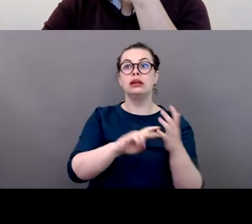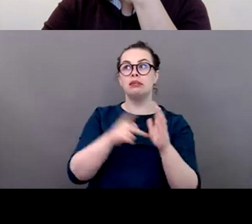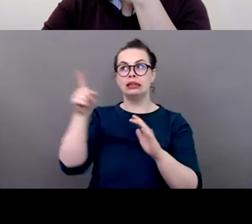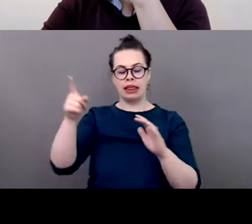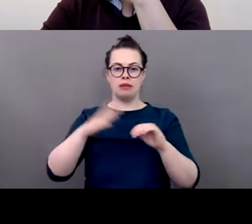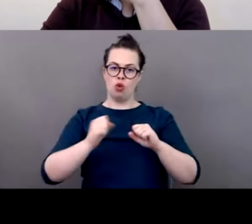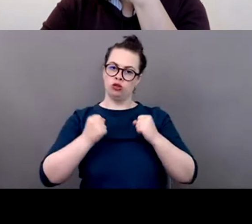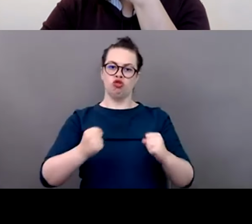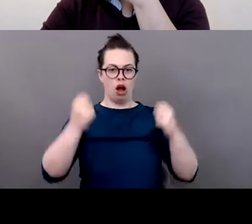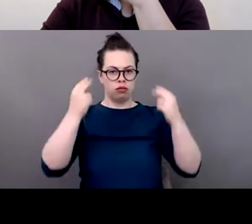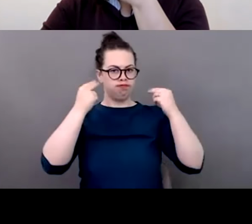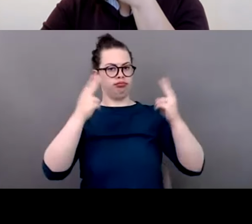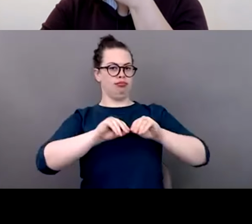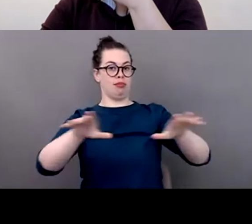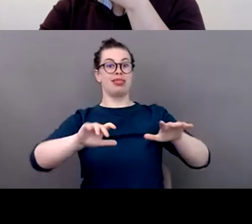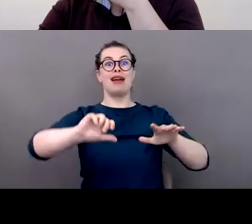in jurisprudence.